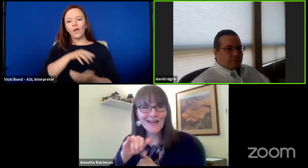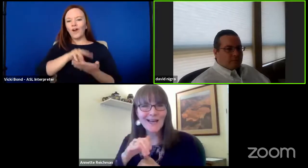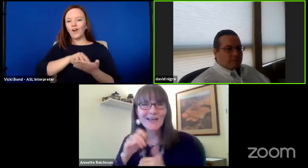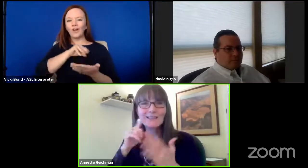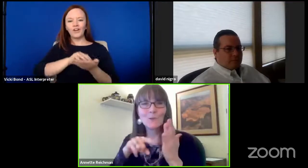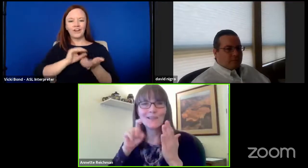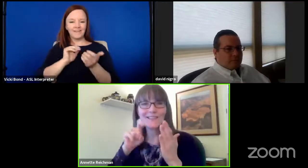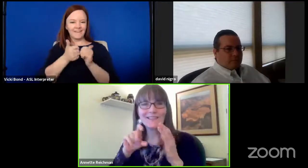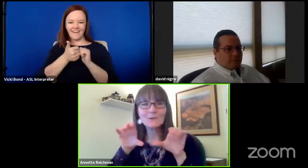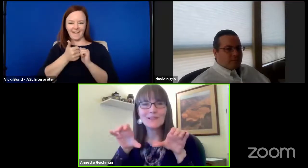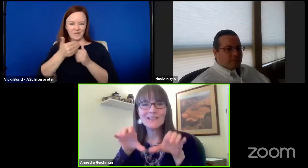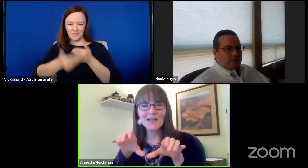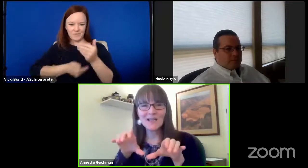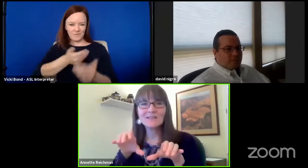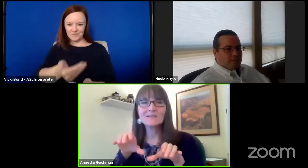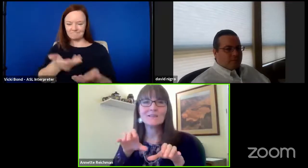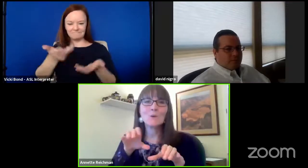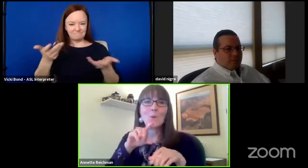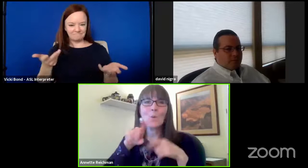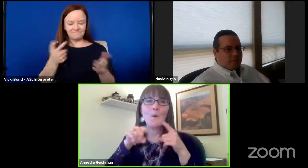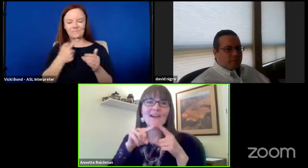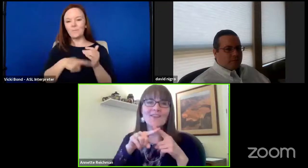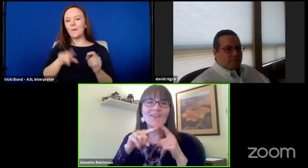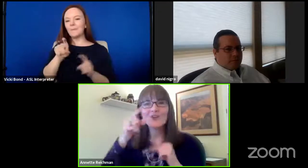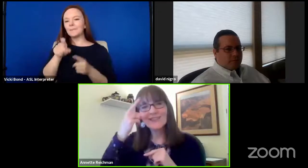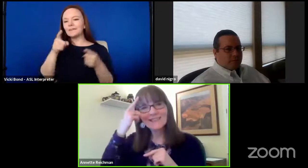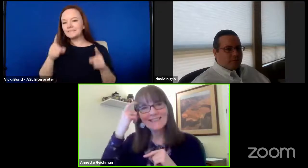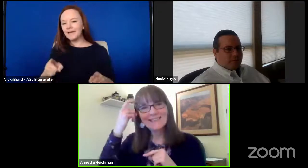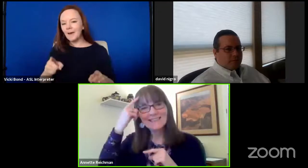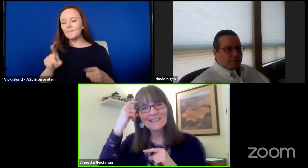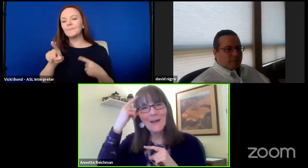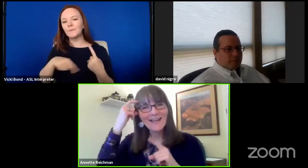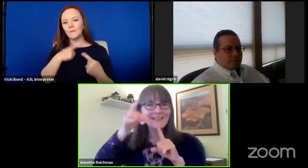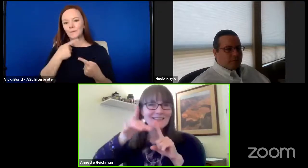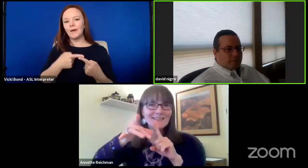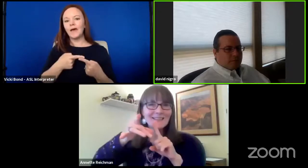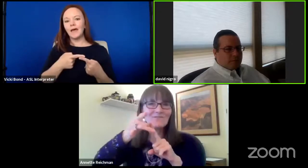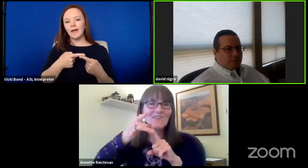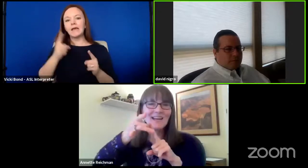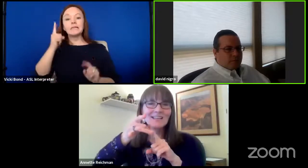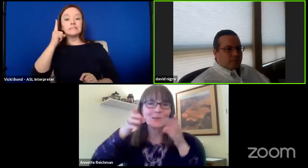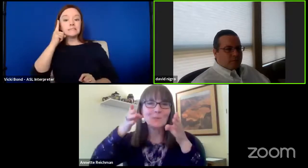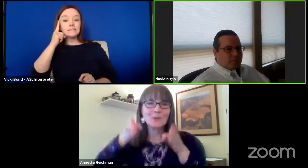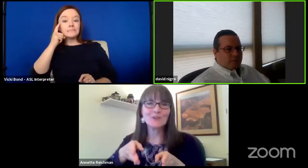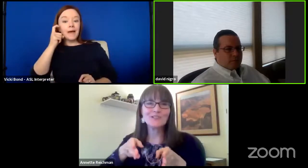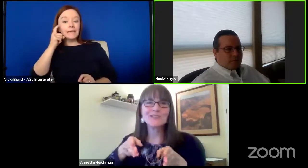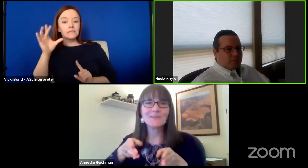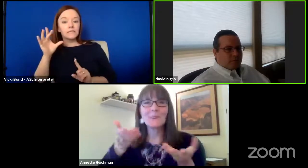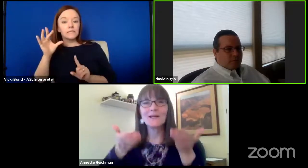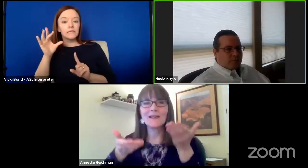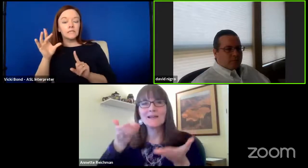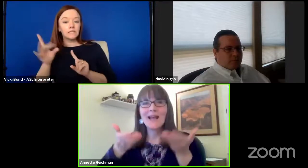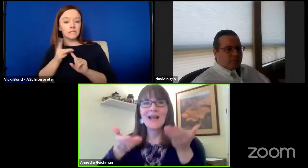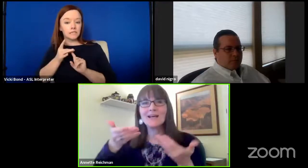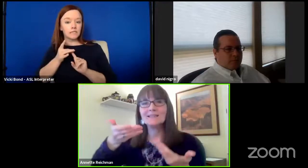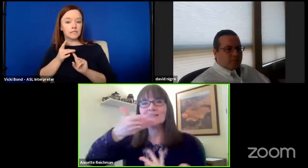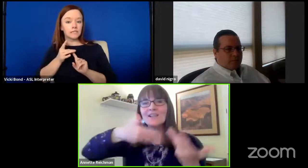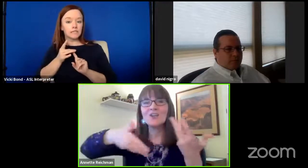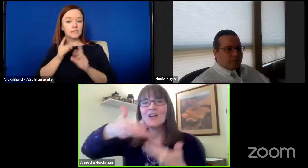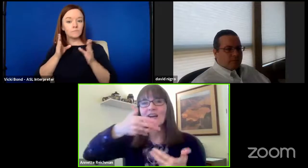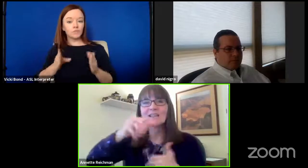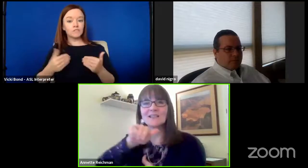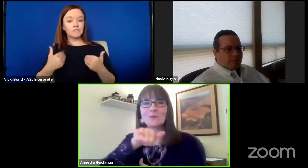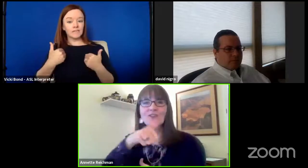how to do that, what needs to be done when there is a suspected infected person that